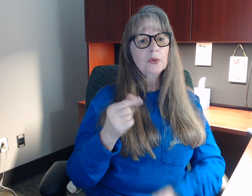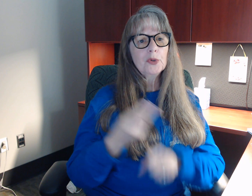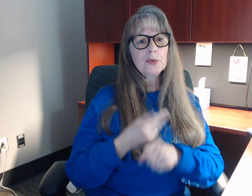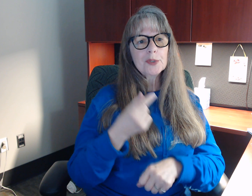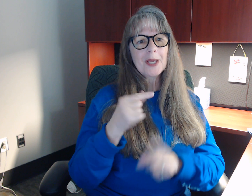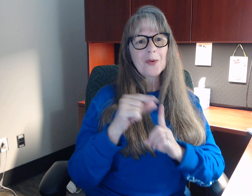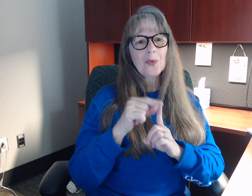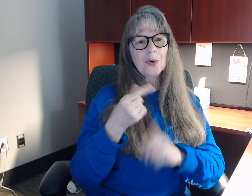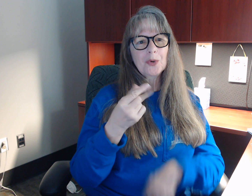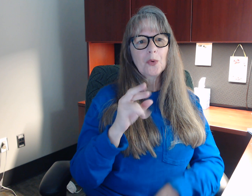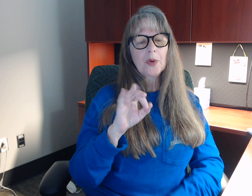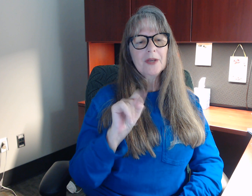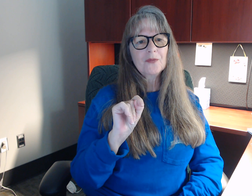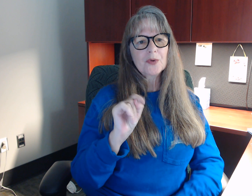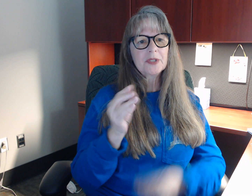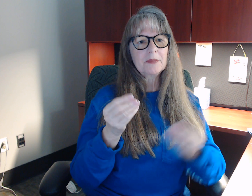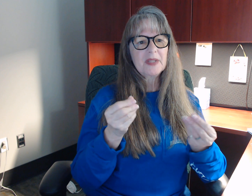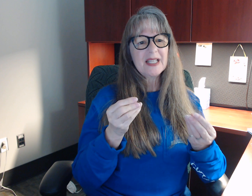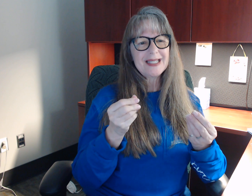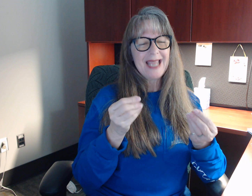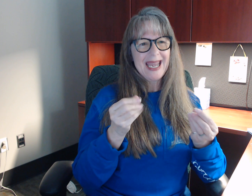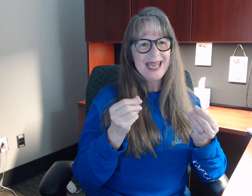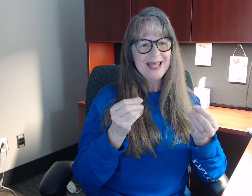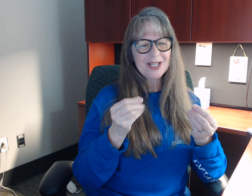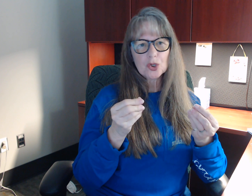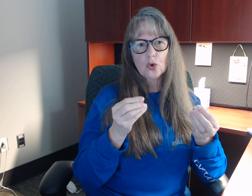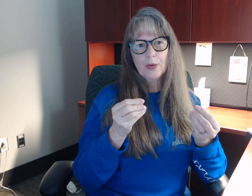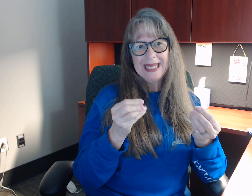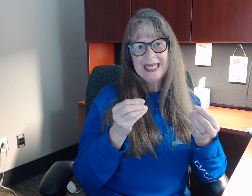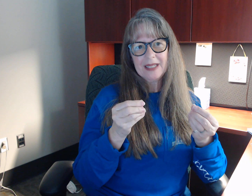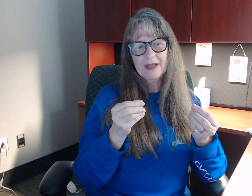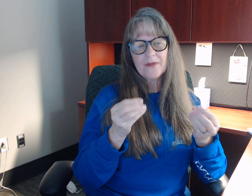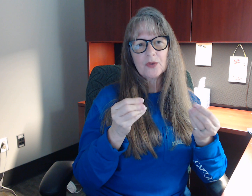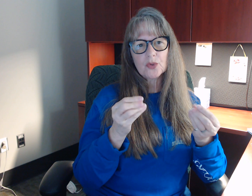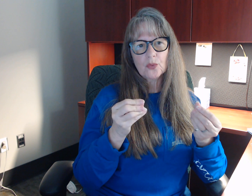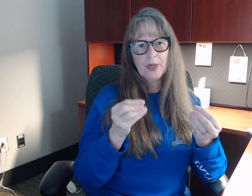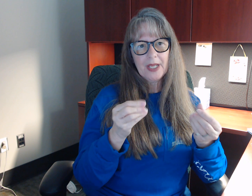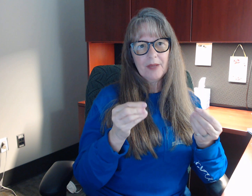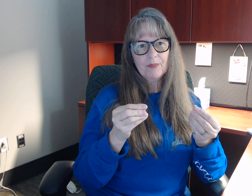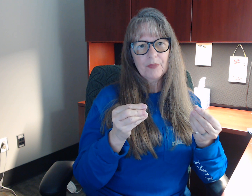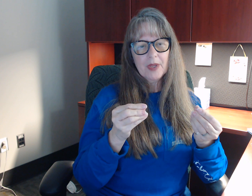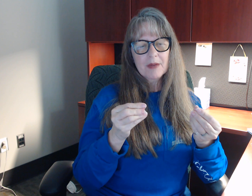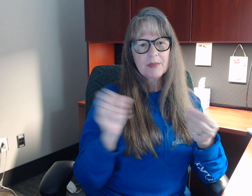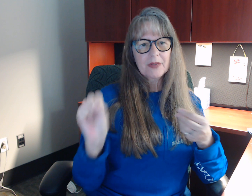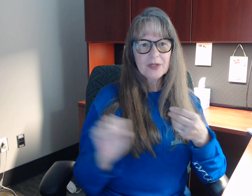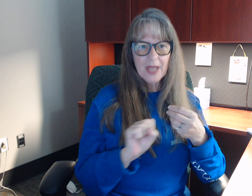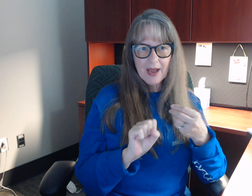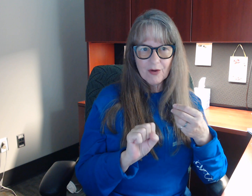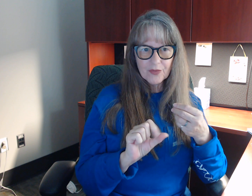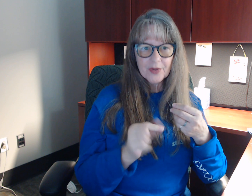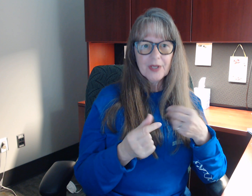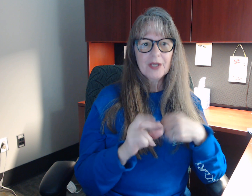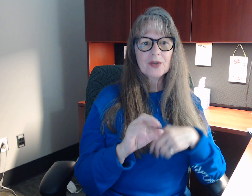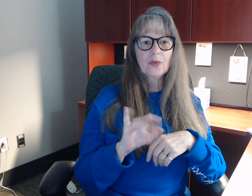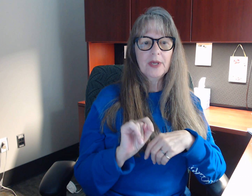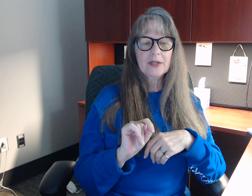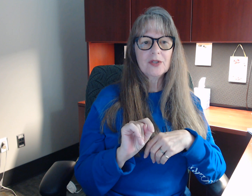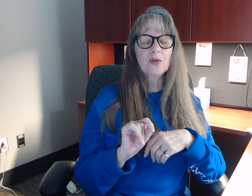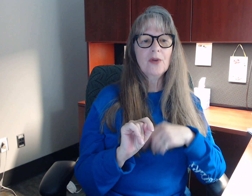use that word grit for something that's sandy, that's gritty, that feels gritty. But in the South, it's grit. So you have